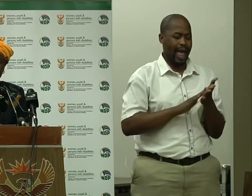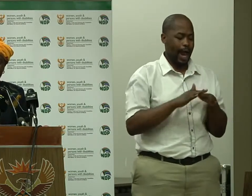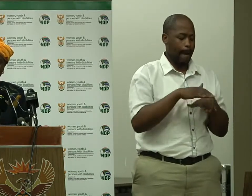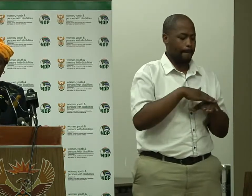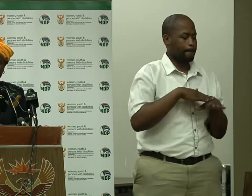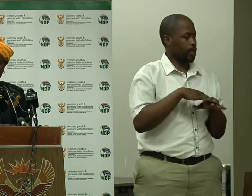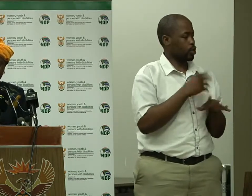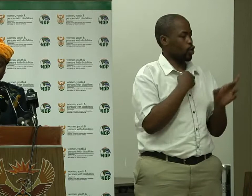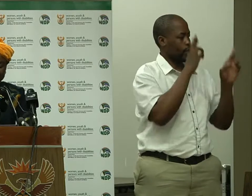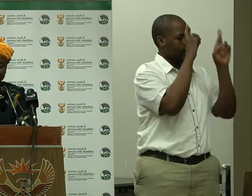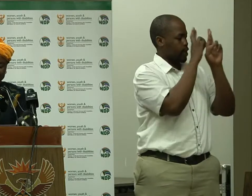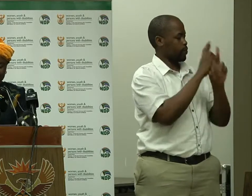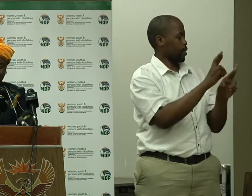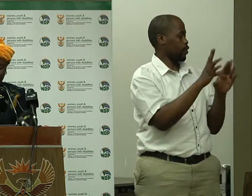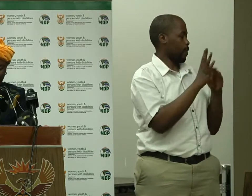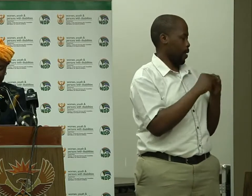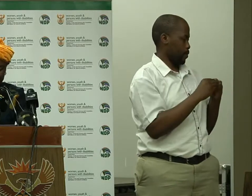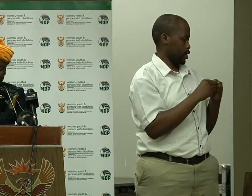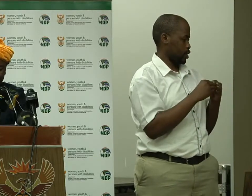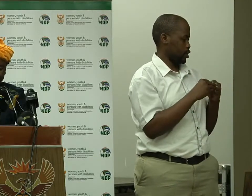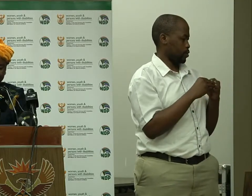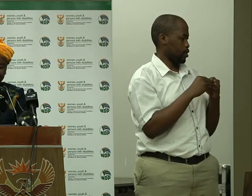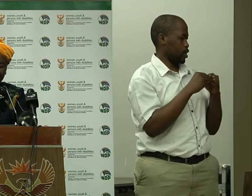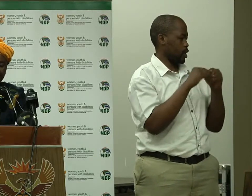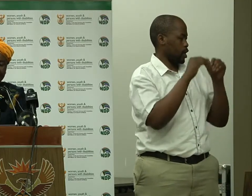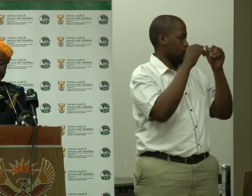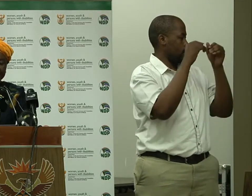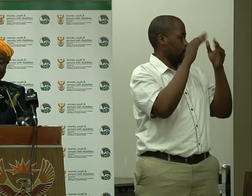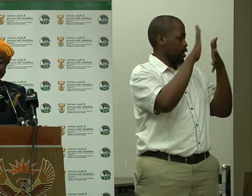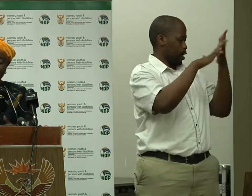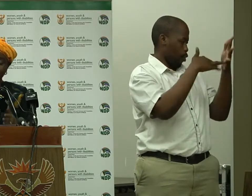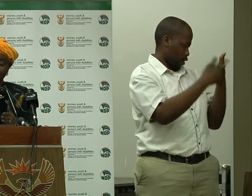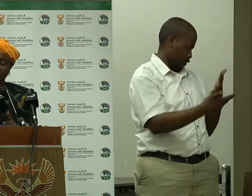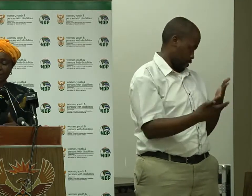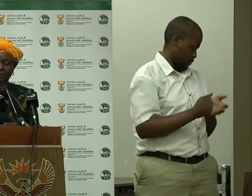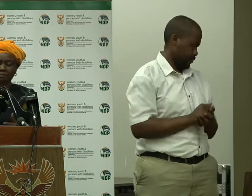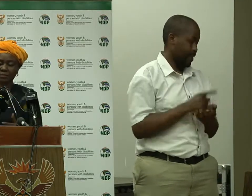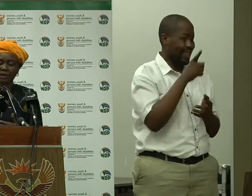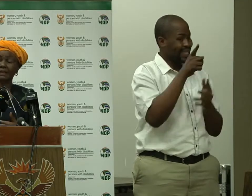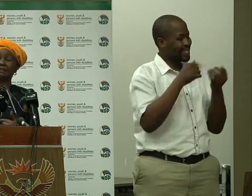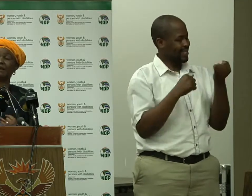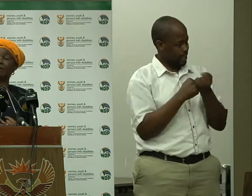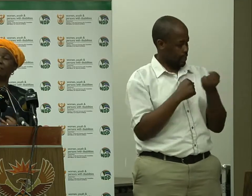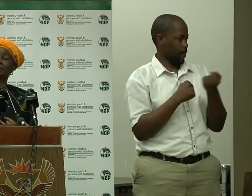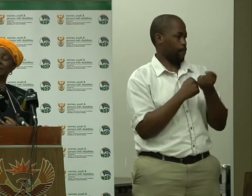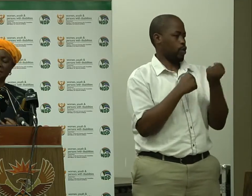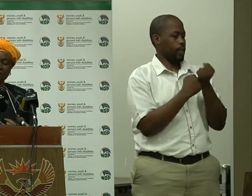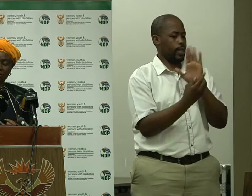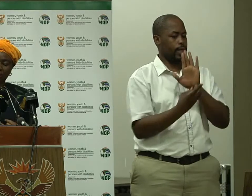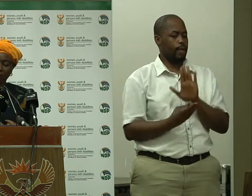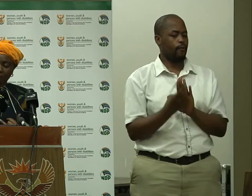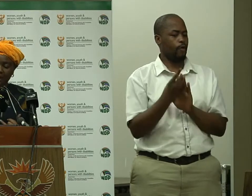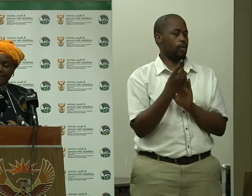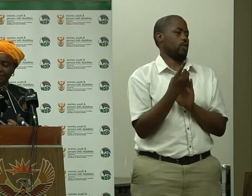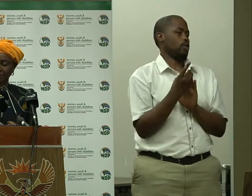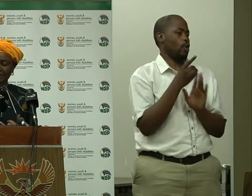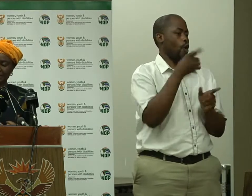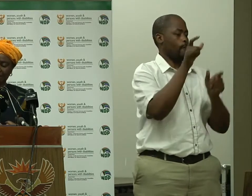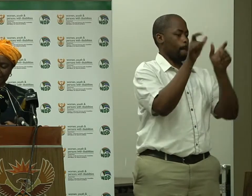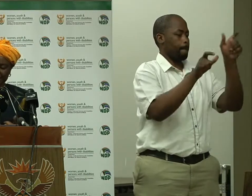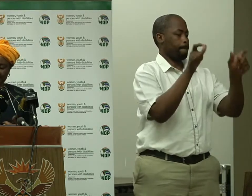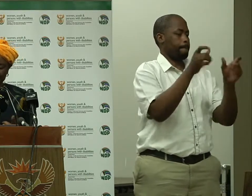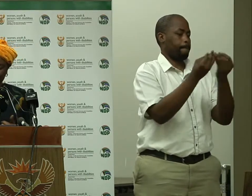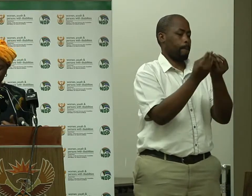based on a respective membership demographics. They support the development of persons